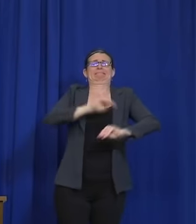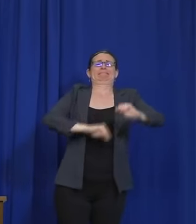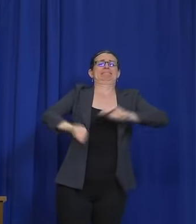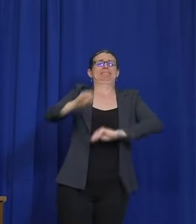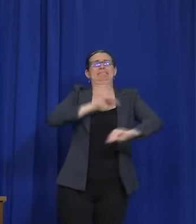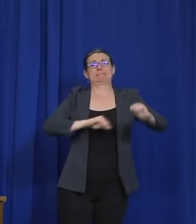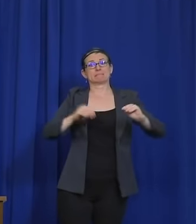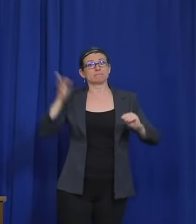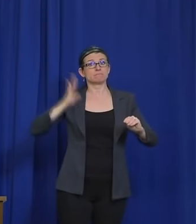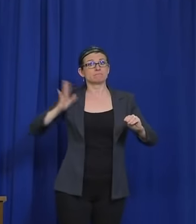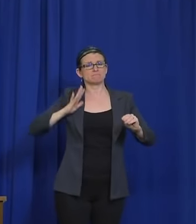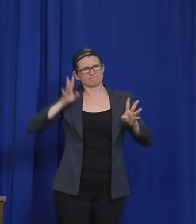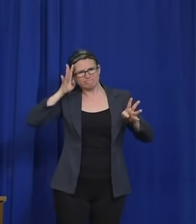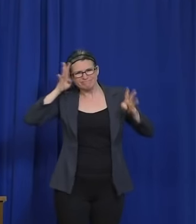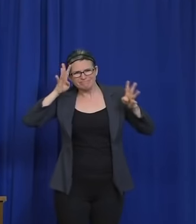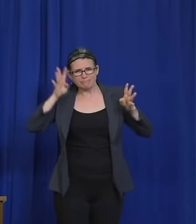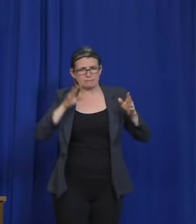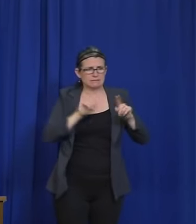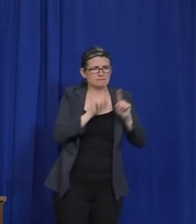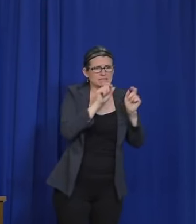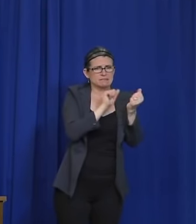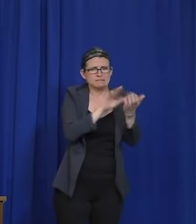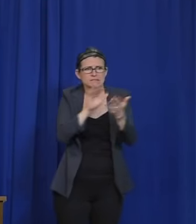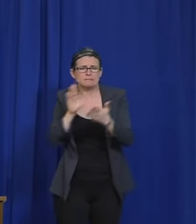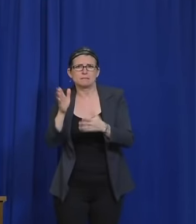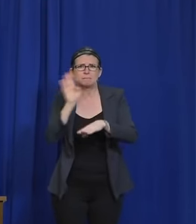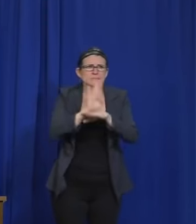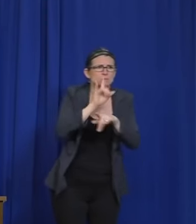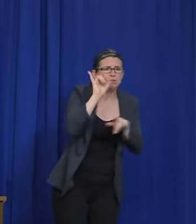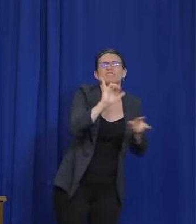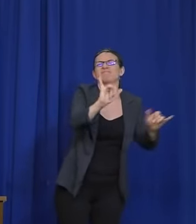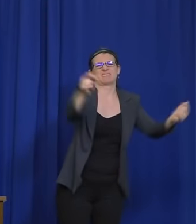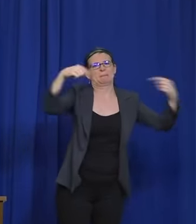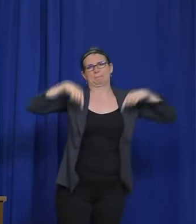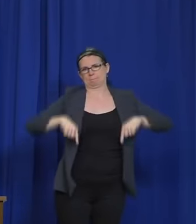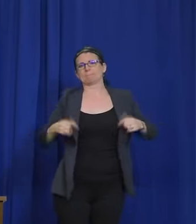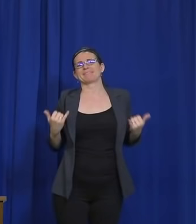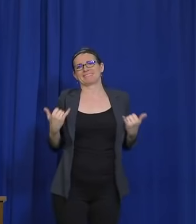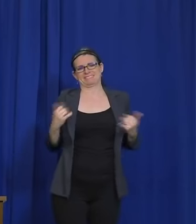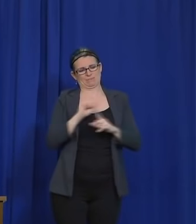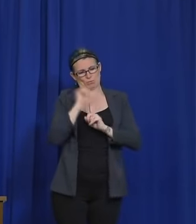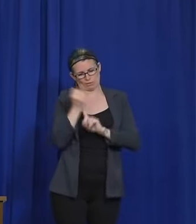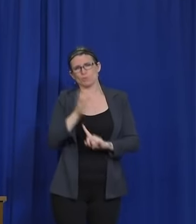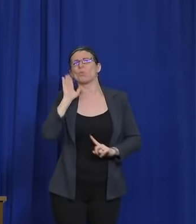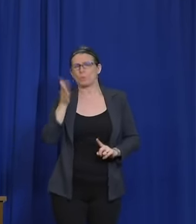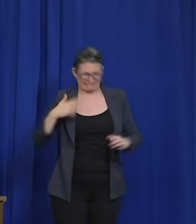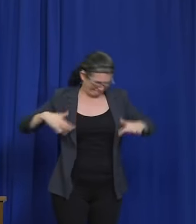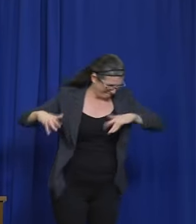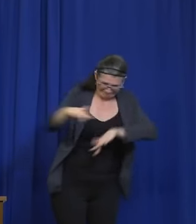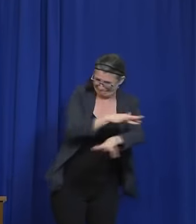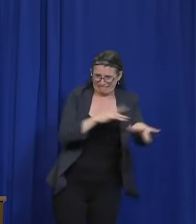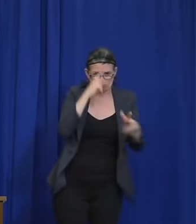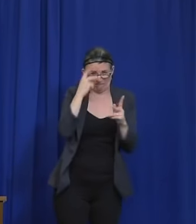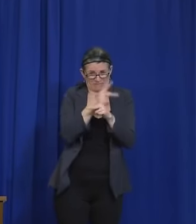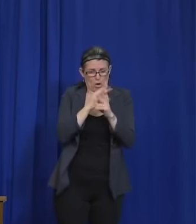increasing revenues into the state of Maine. So I'm ready for that job